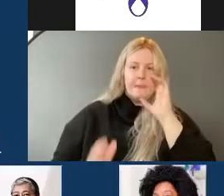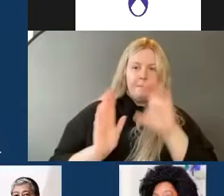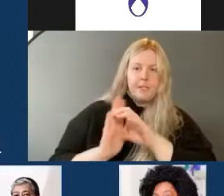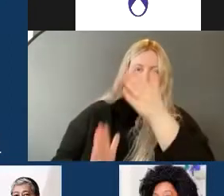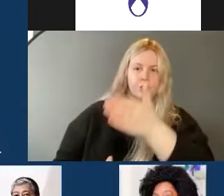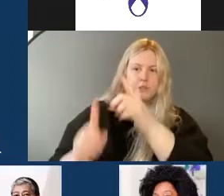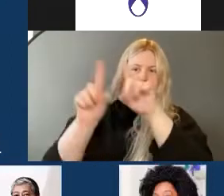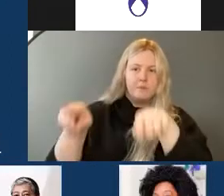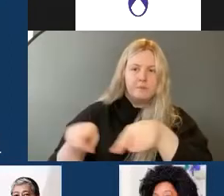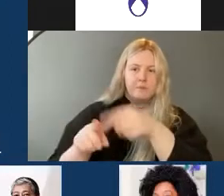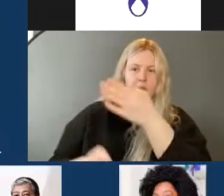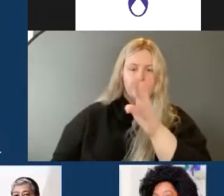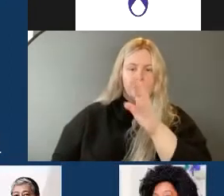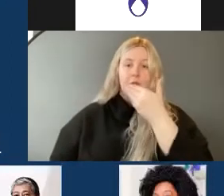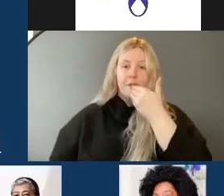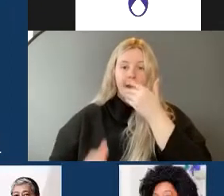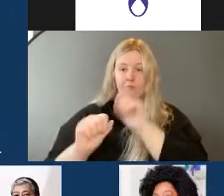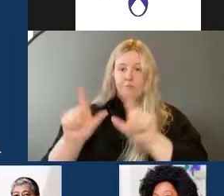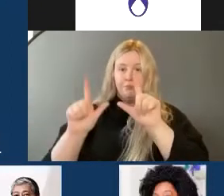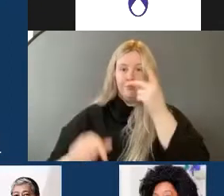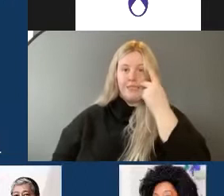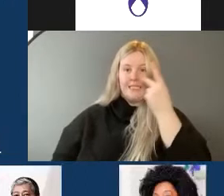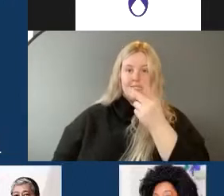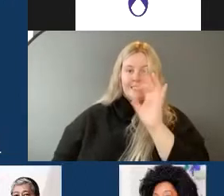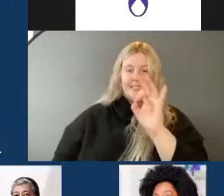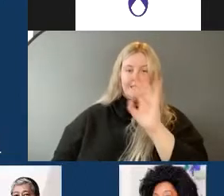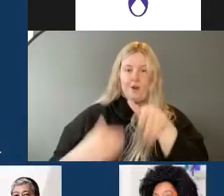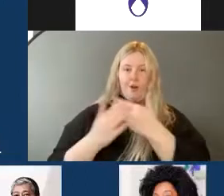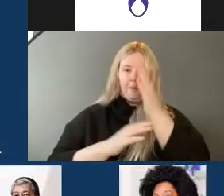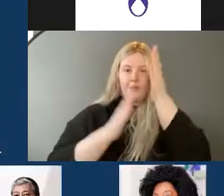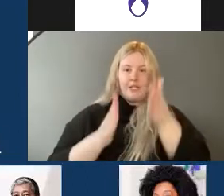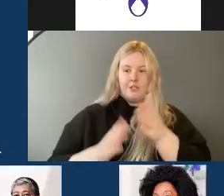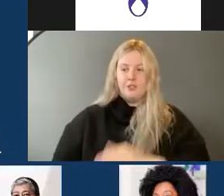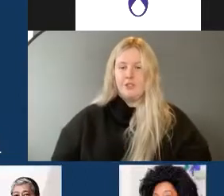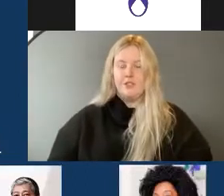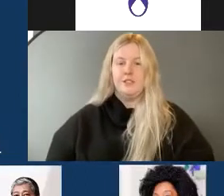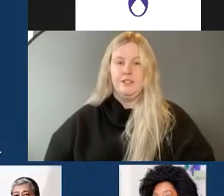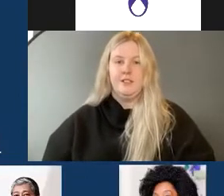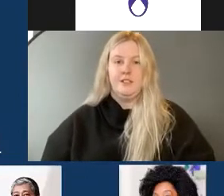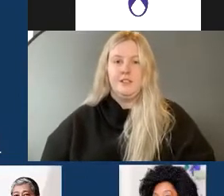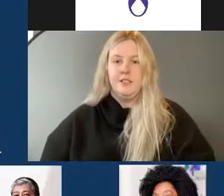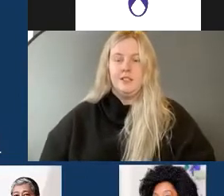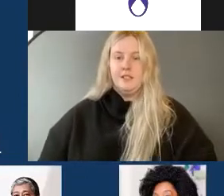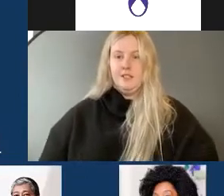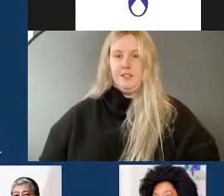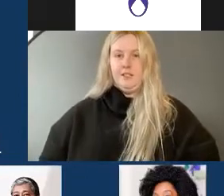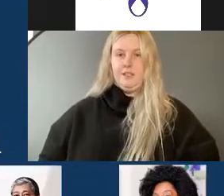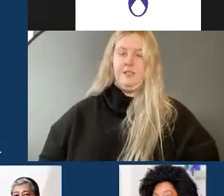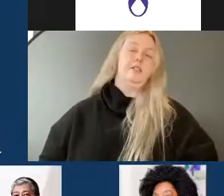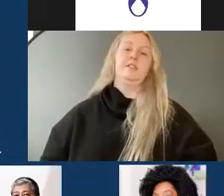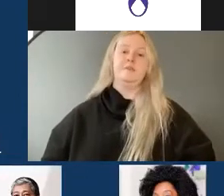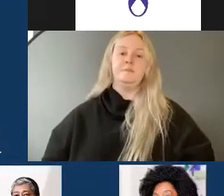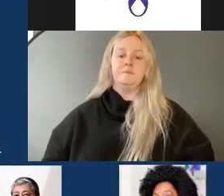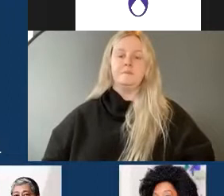So thank you for putting that up. You can see all the speakers there. And I also